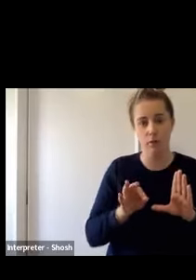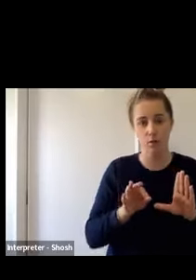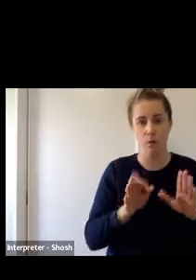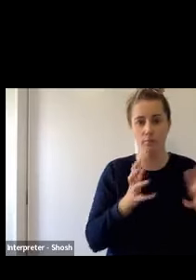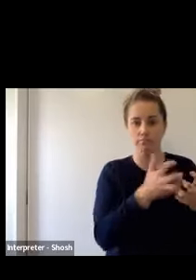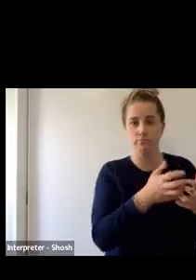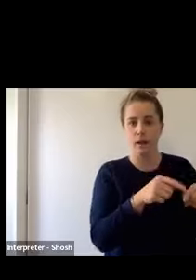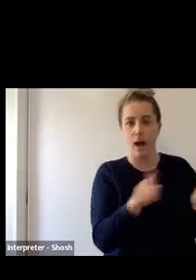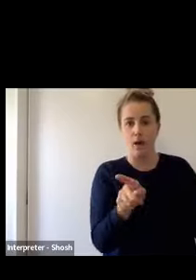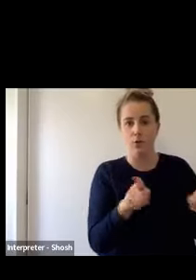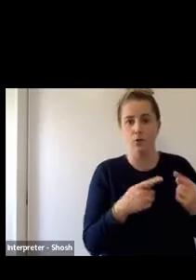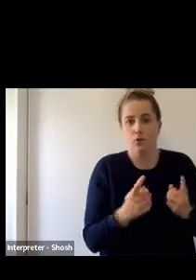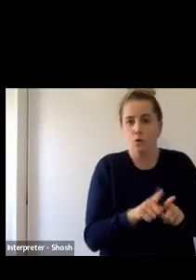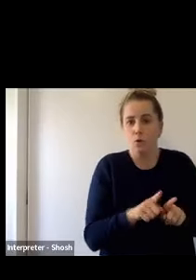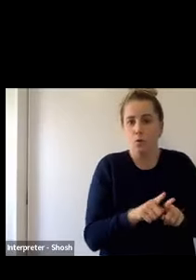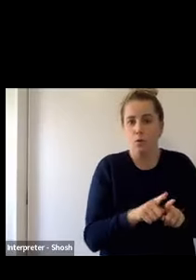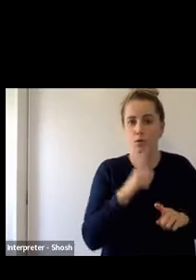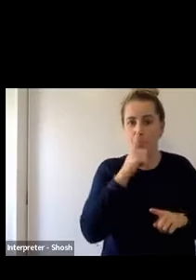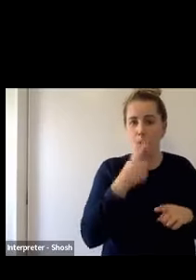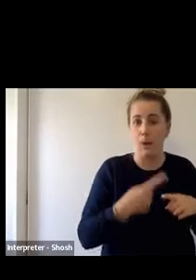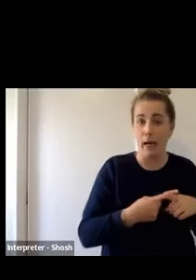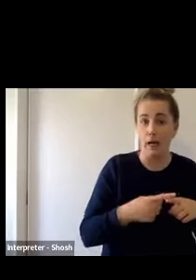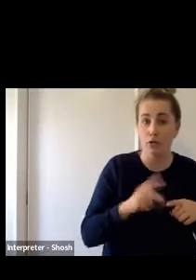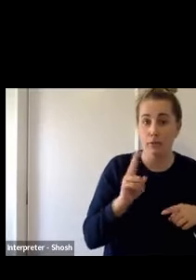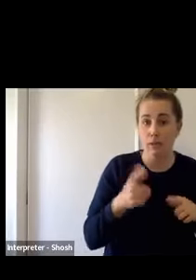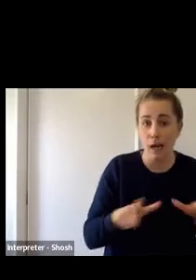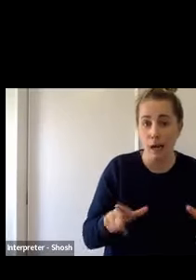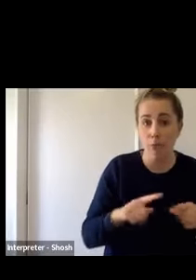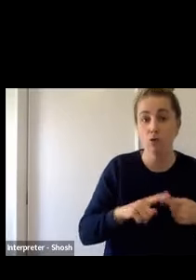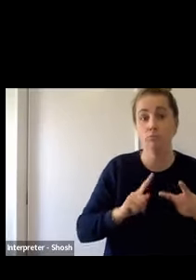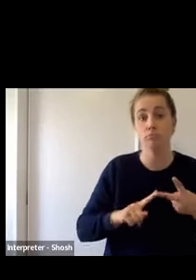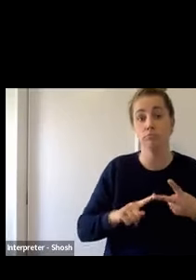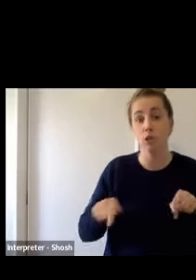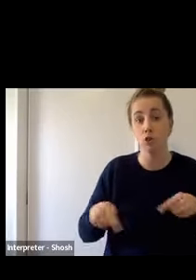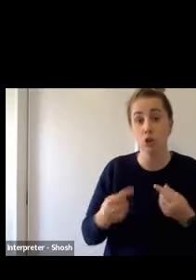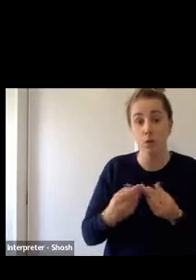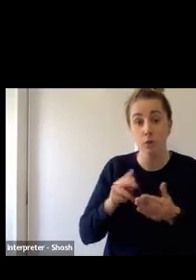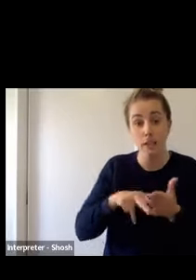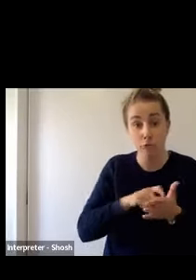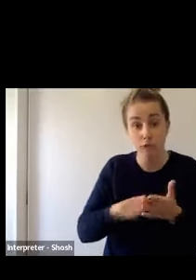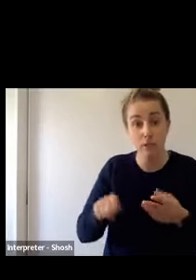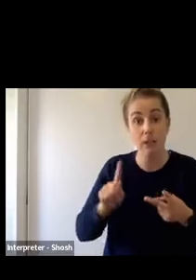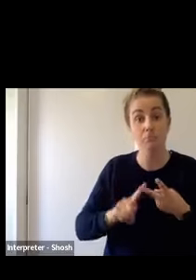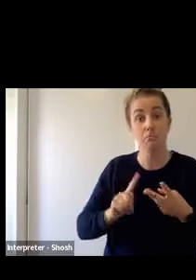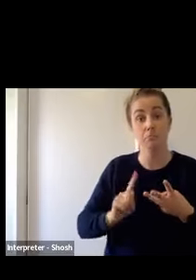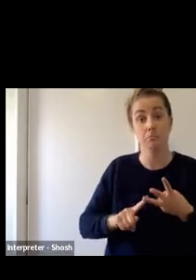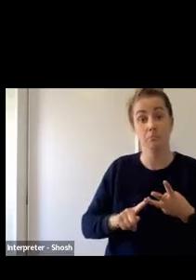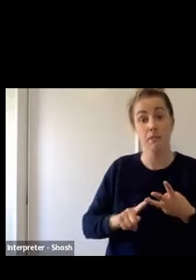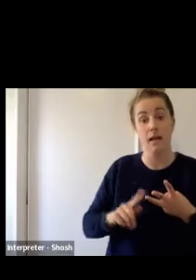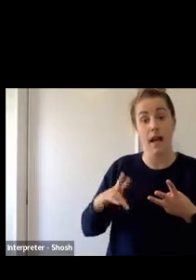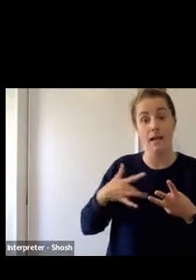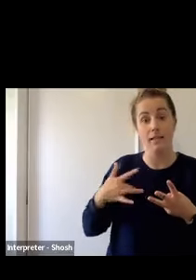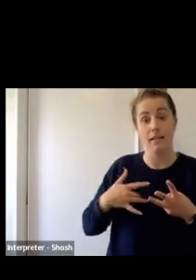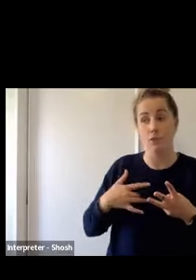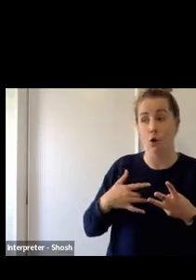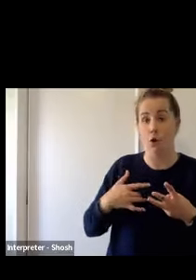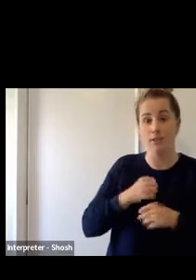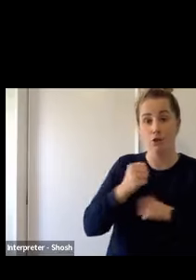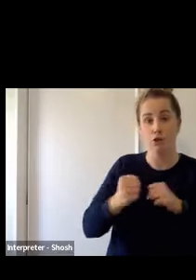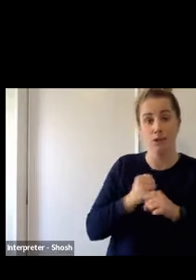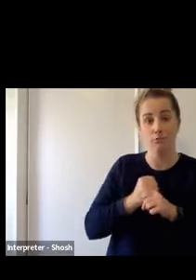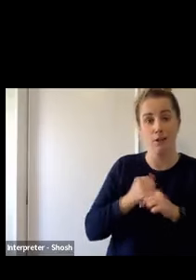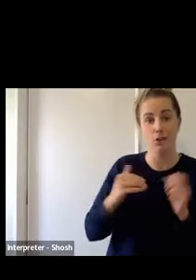We serve people for whom English is a second language, people who have challenges with literacy, and it seems all of Generation Z who seem to